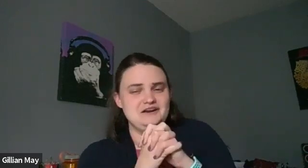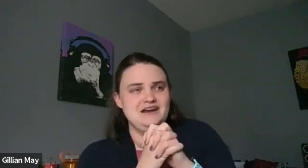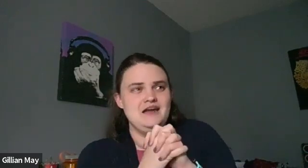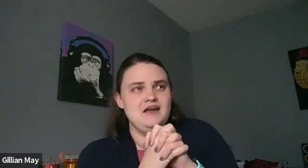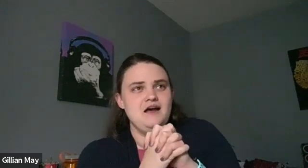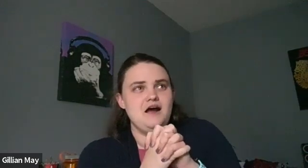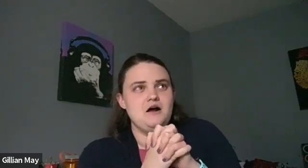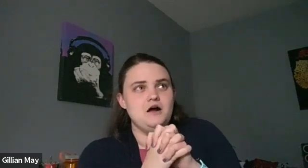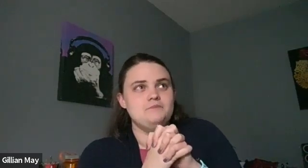soccer.